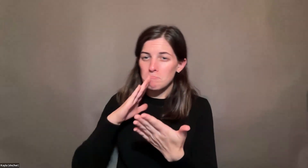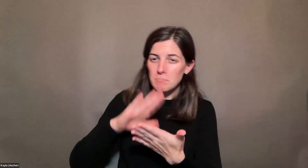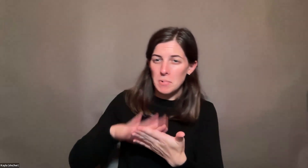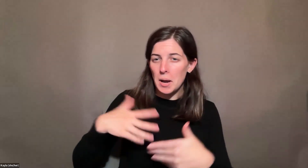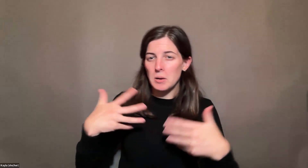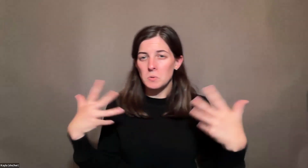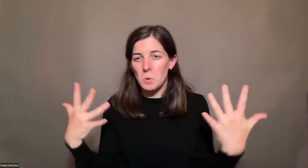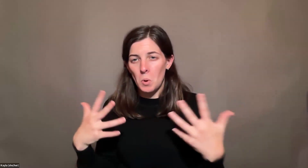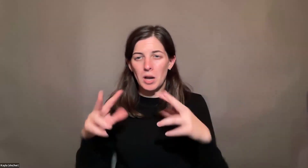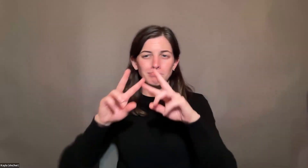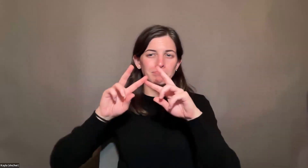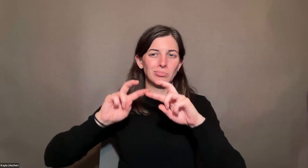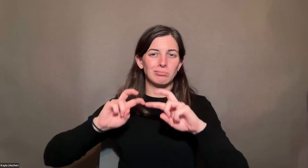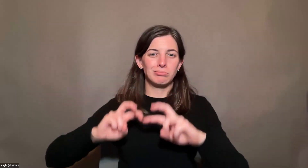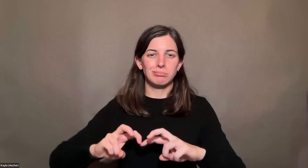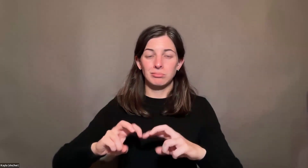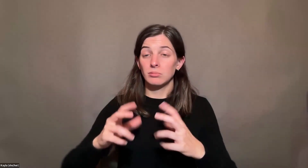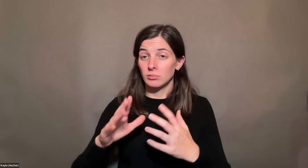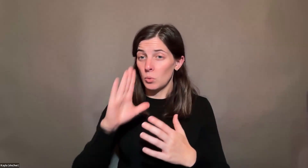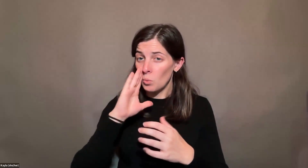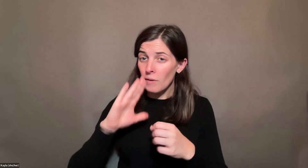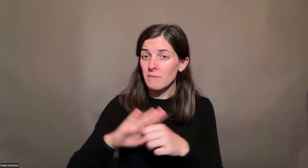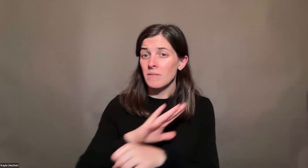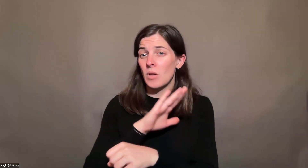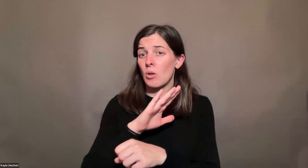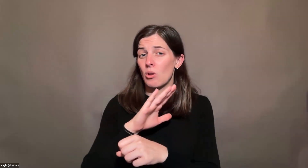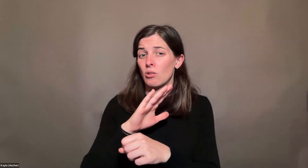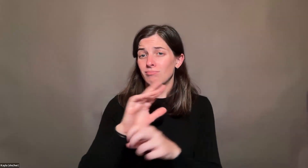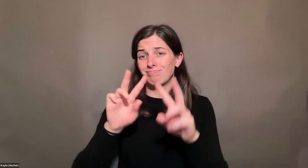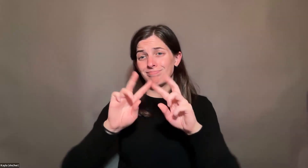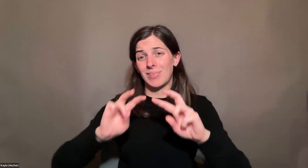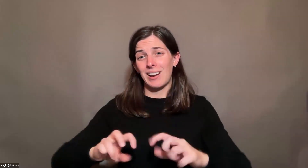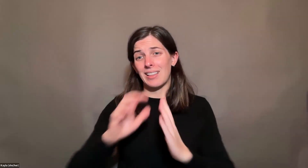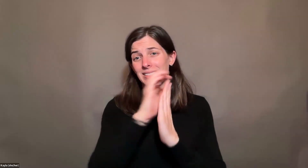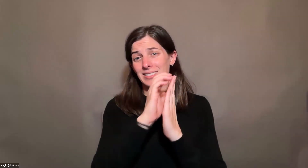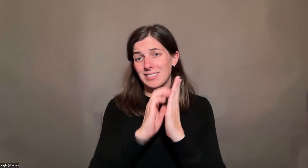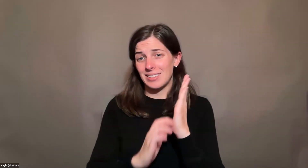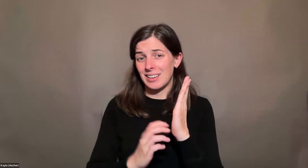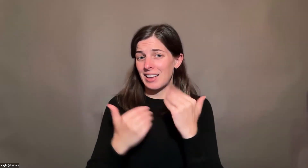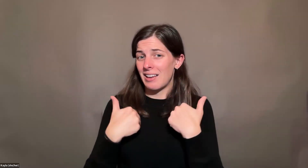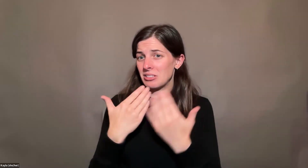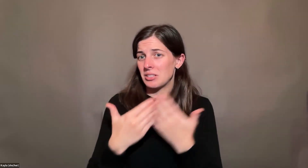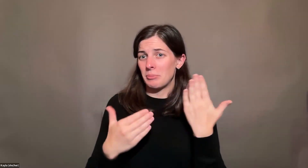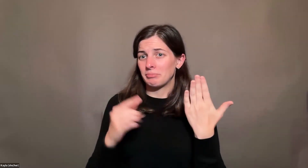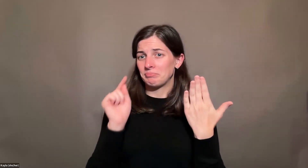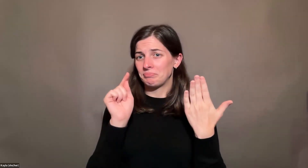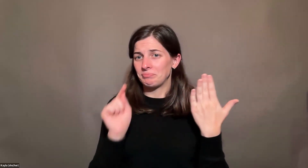use area label by. So it will add some text and some suggestion like what can be the next things you can